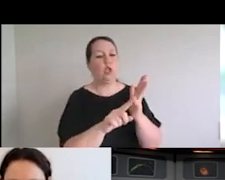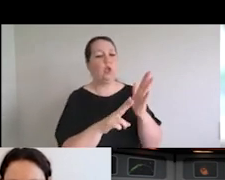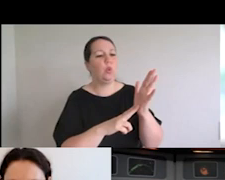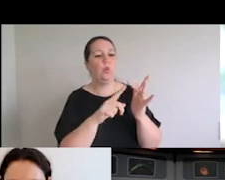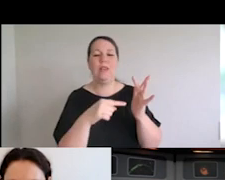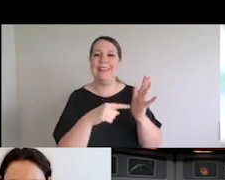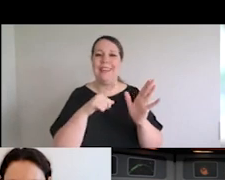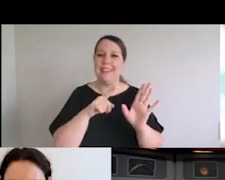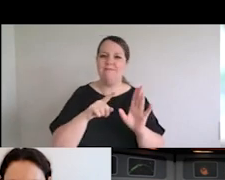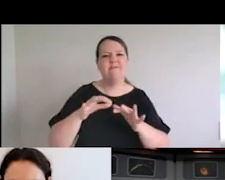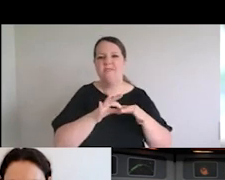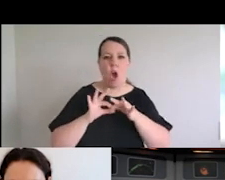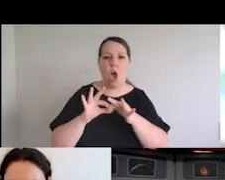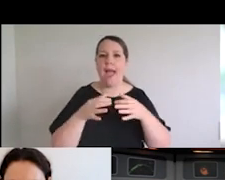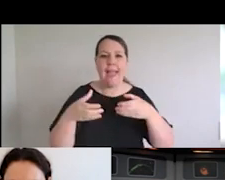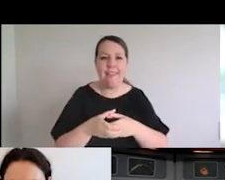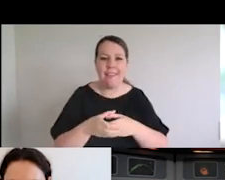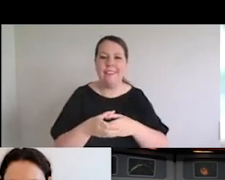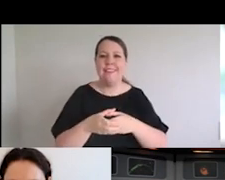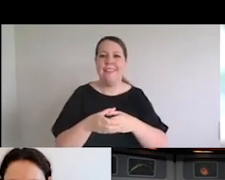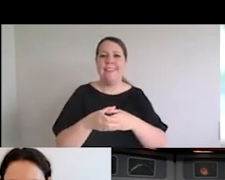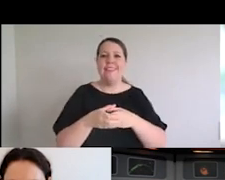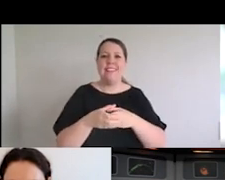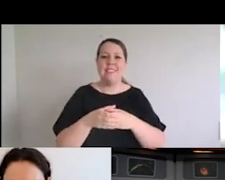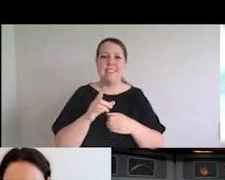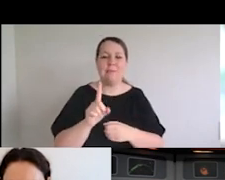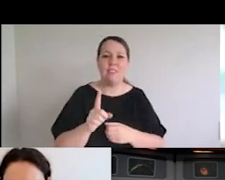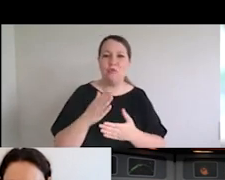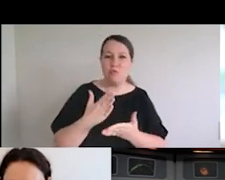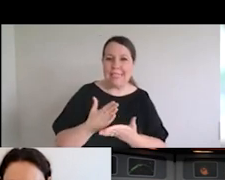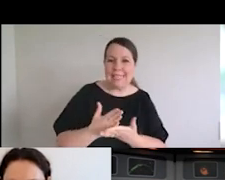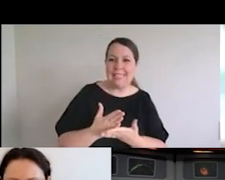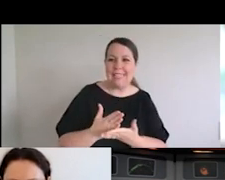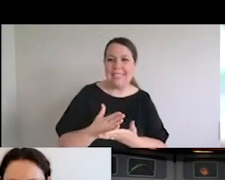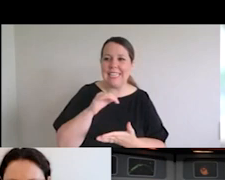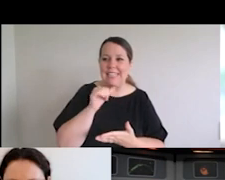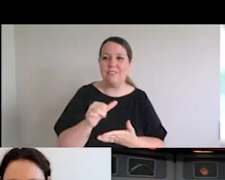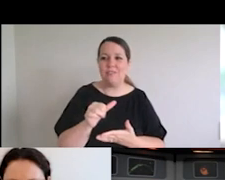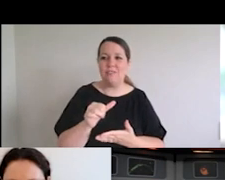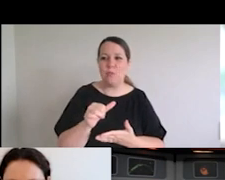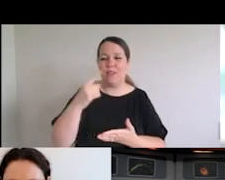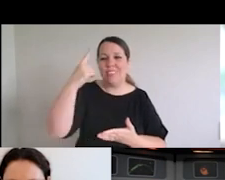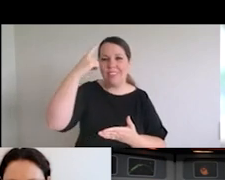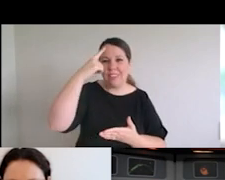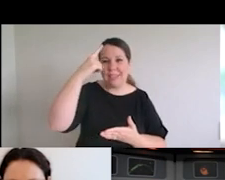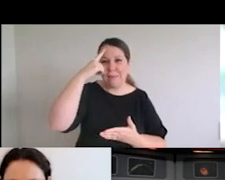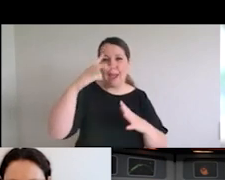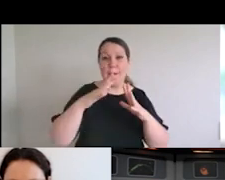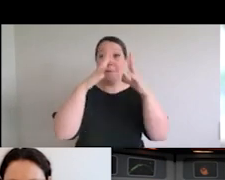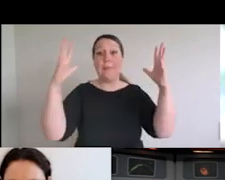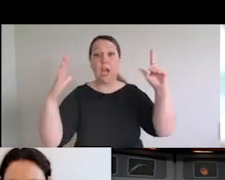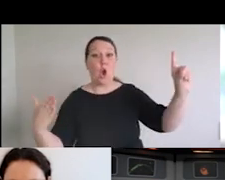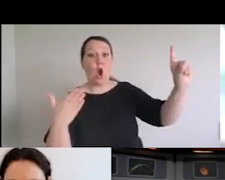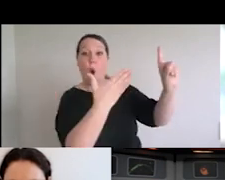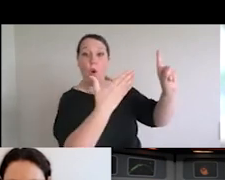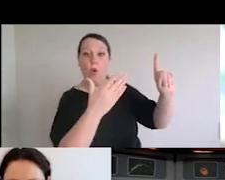same opinion and da. But at the end of the day, if we look at the big picture, we all want the same thing. We want better outcomes